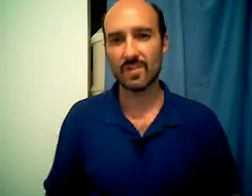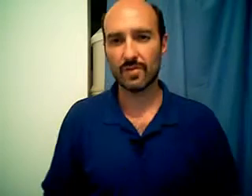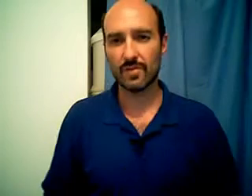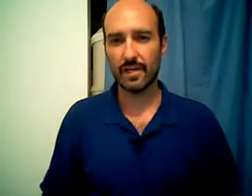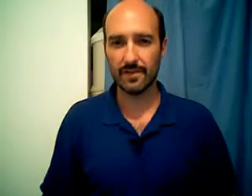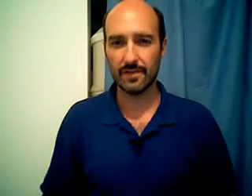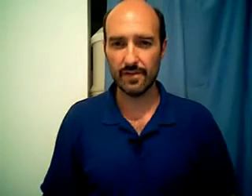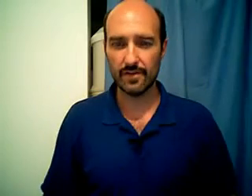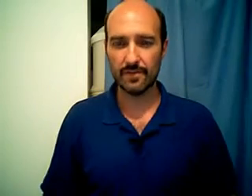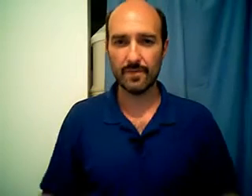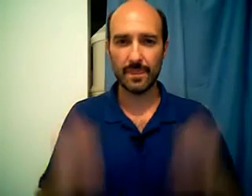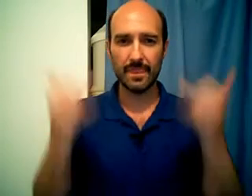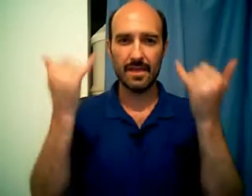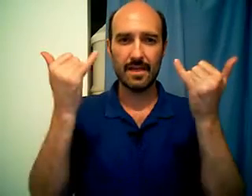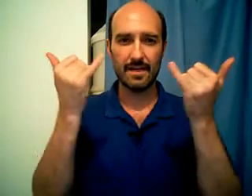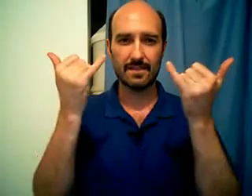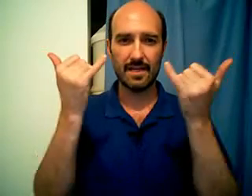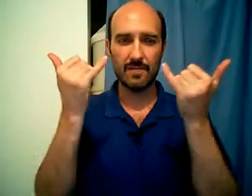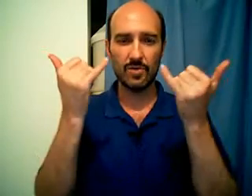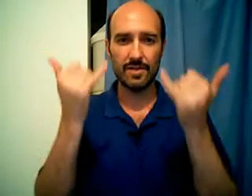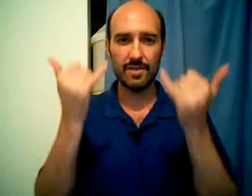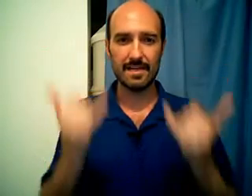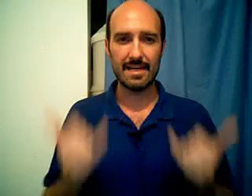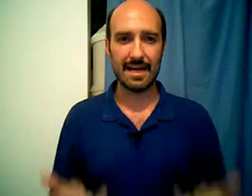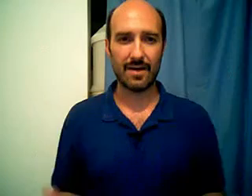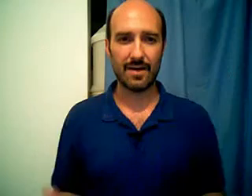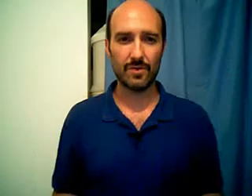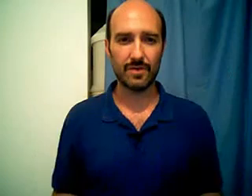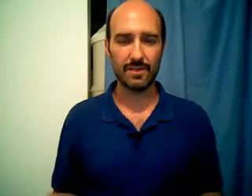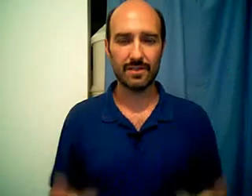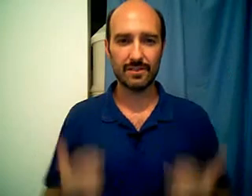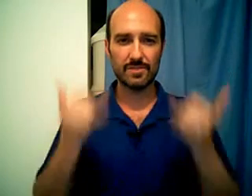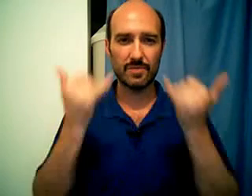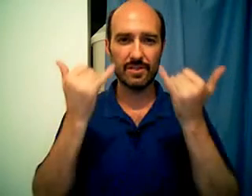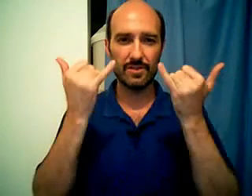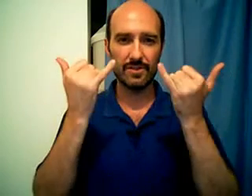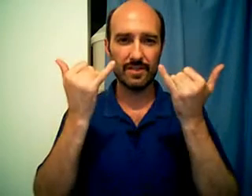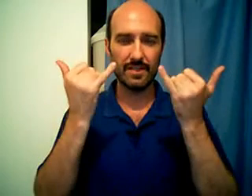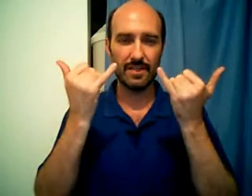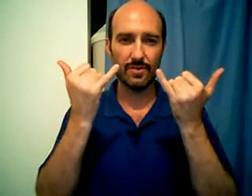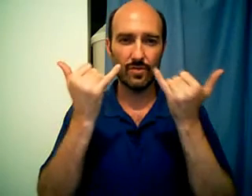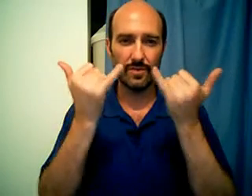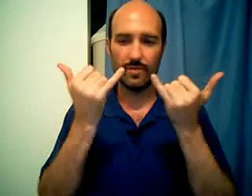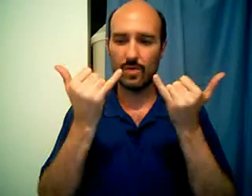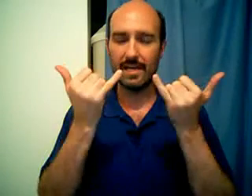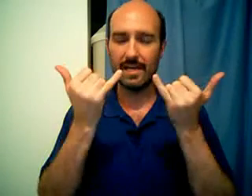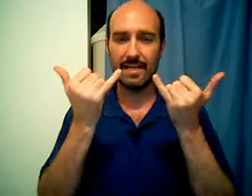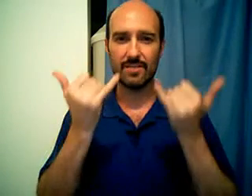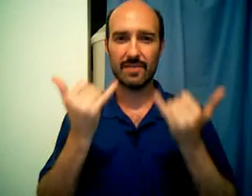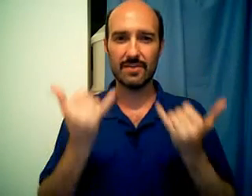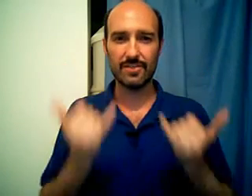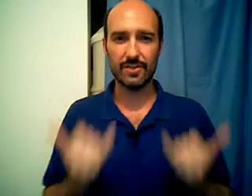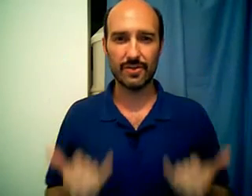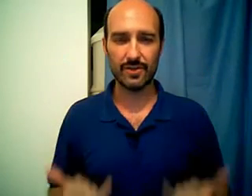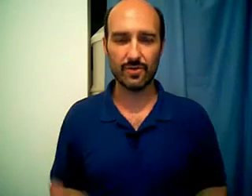Okay, either. A time word, now. You just bring the Y hand shape down to your